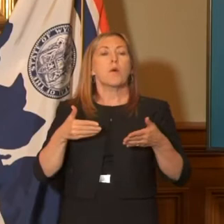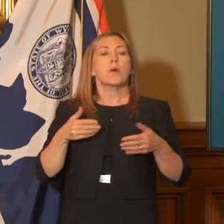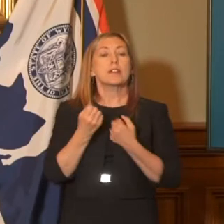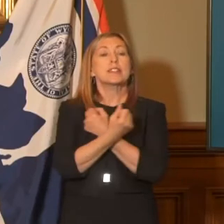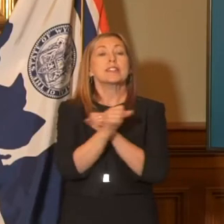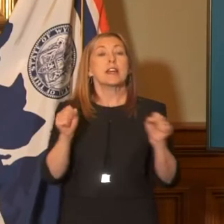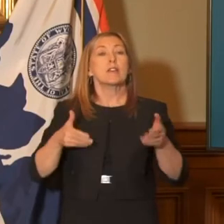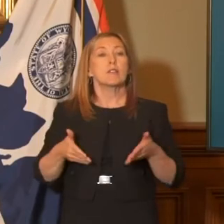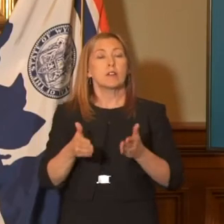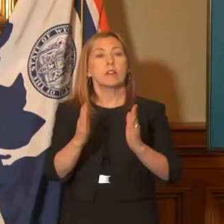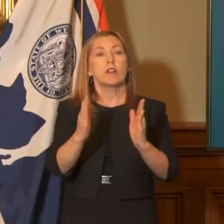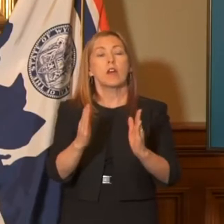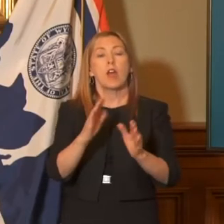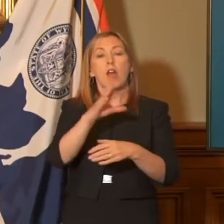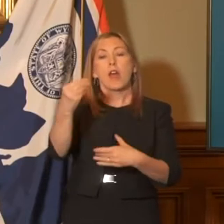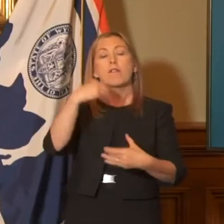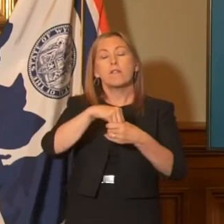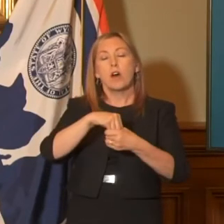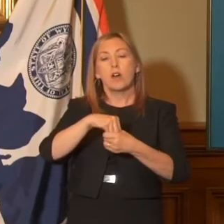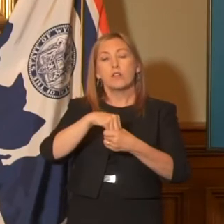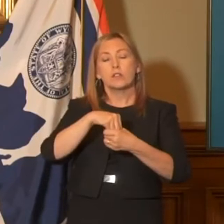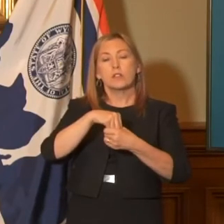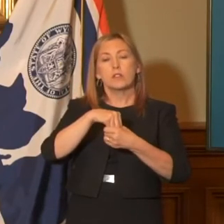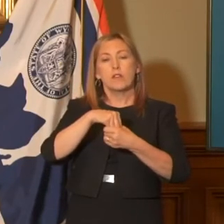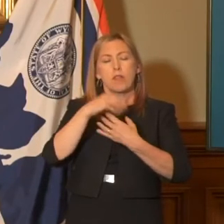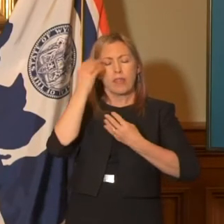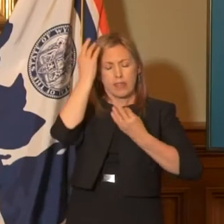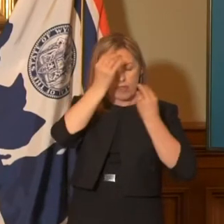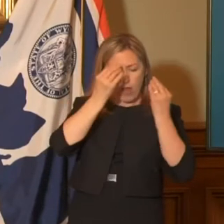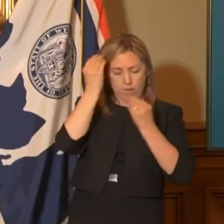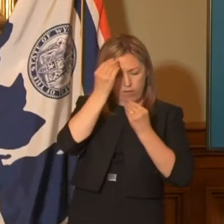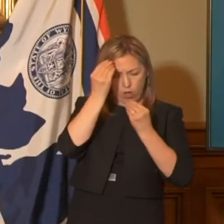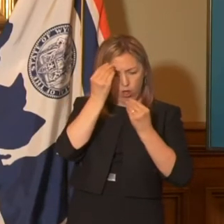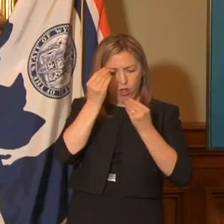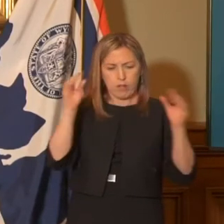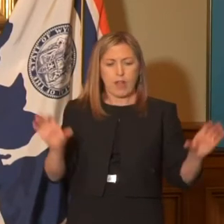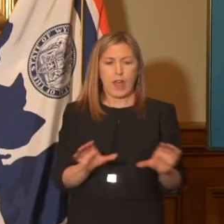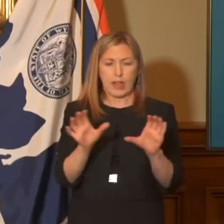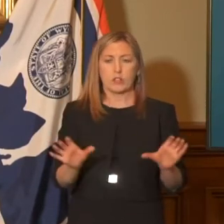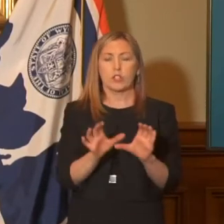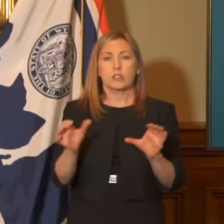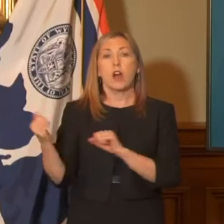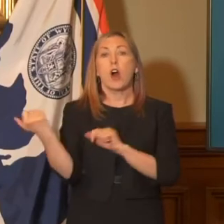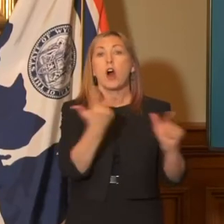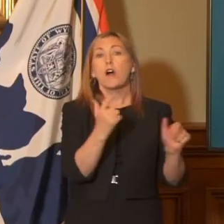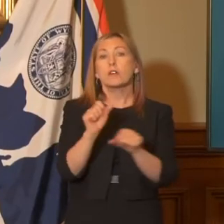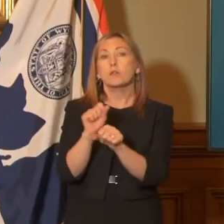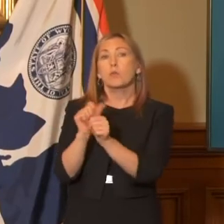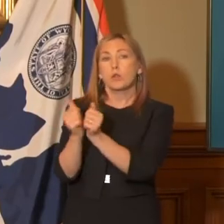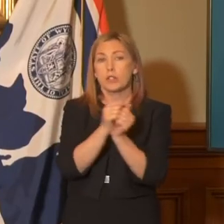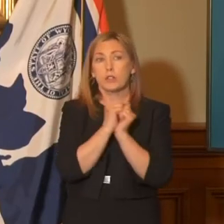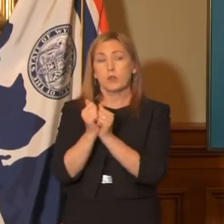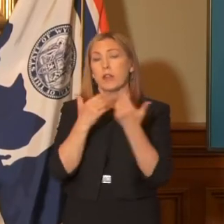us involves thoughtful and measured actions and involves all of us working together. Thank you, Governor.